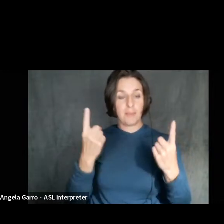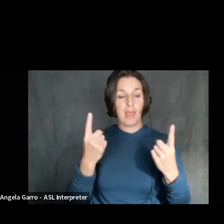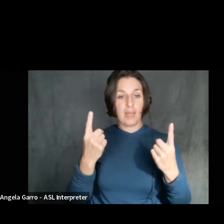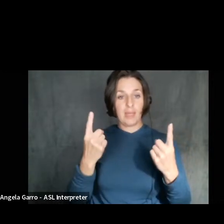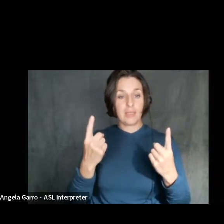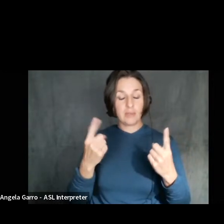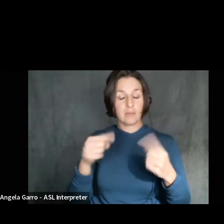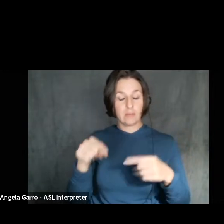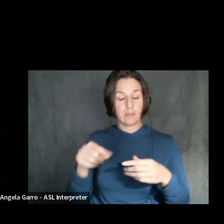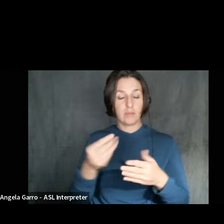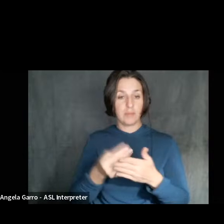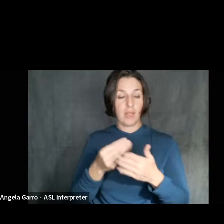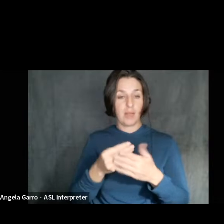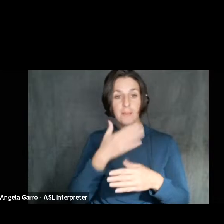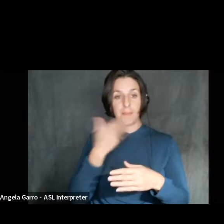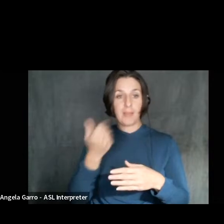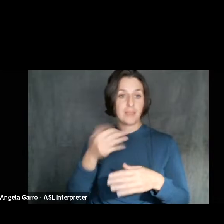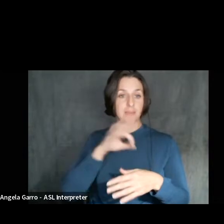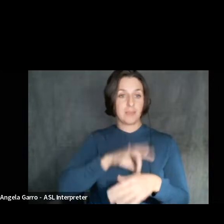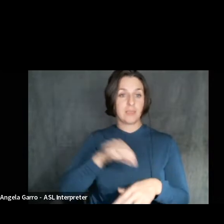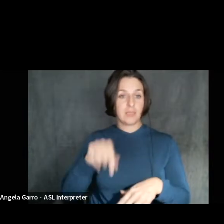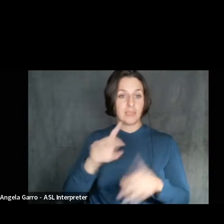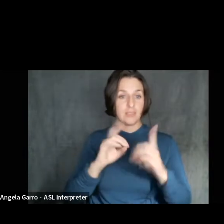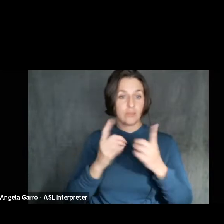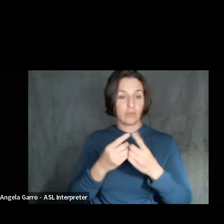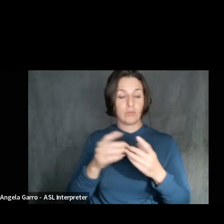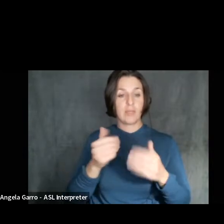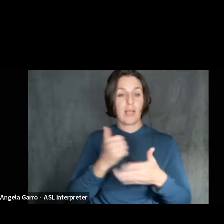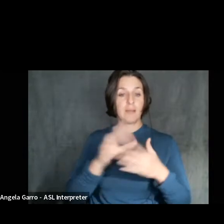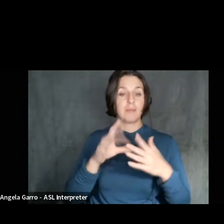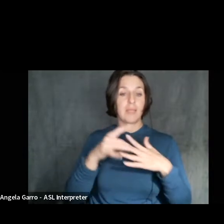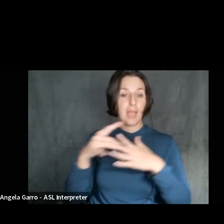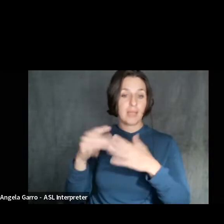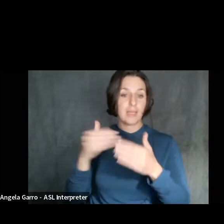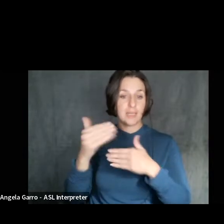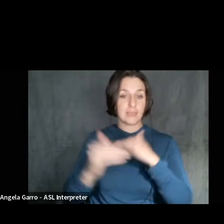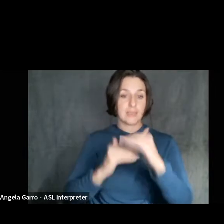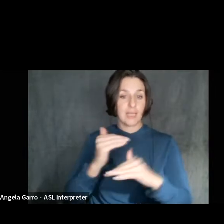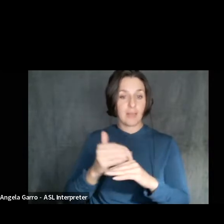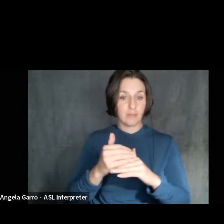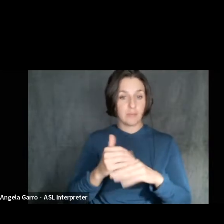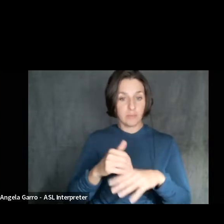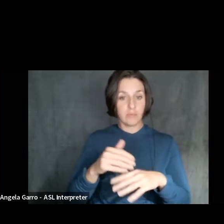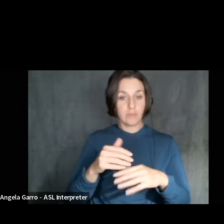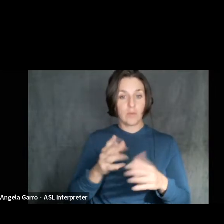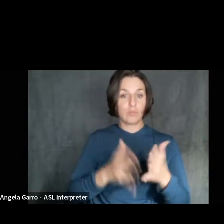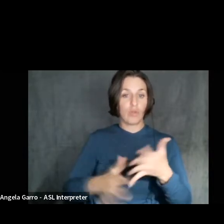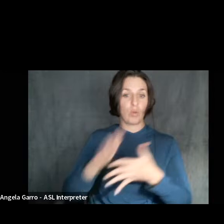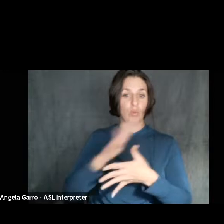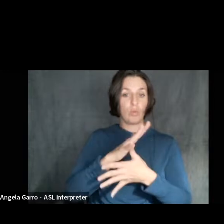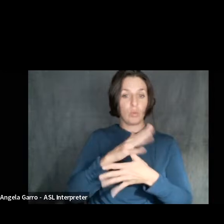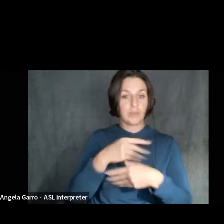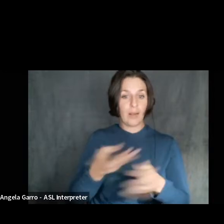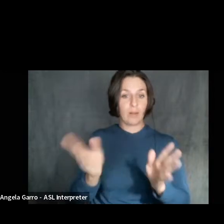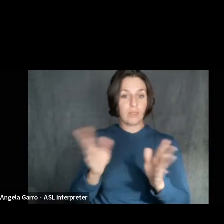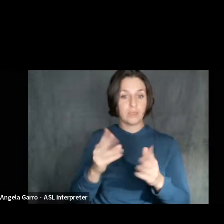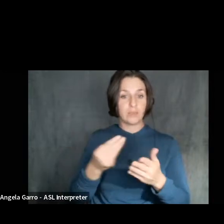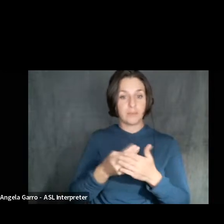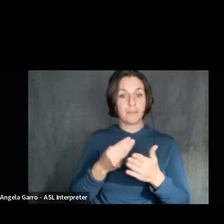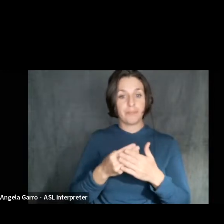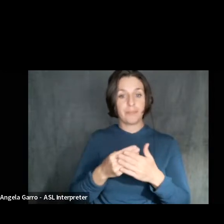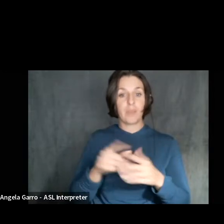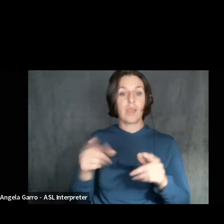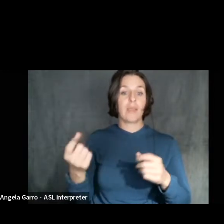our district, to help guide the next steps in prioritizing the allocation of the proceeds. And secondly, they asked me to